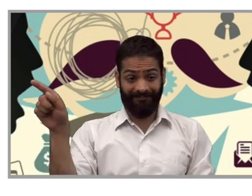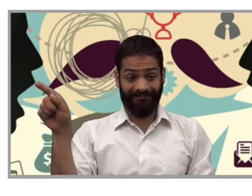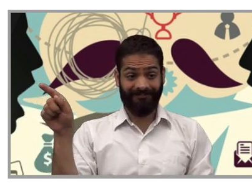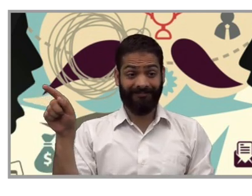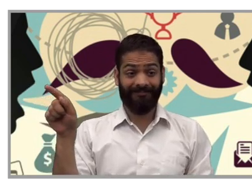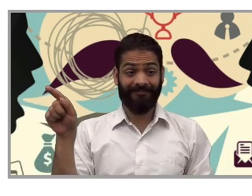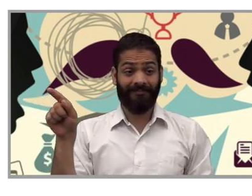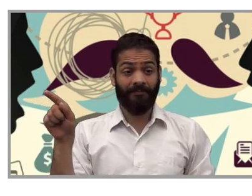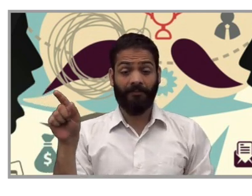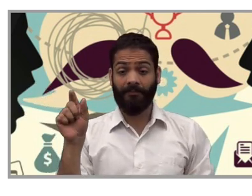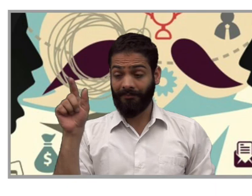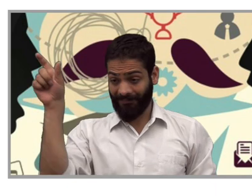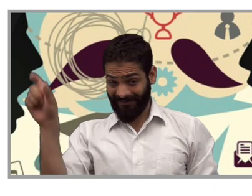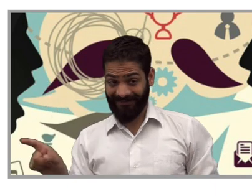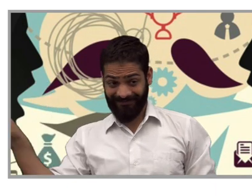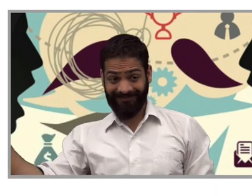shoot,